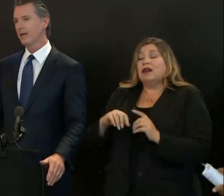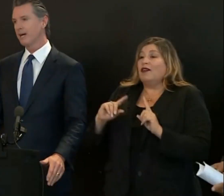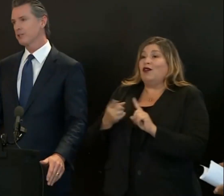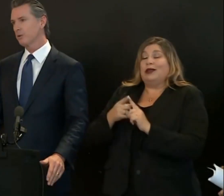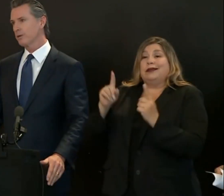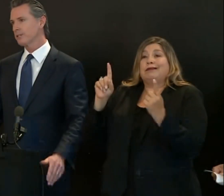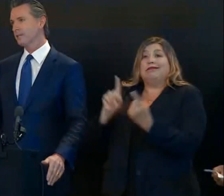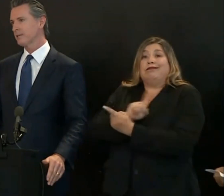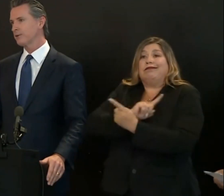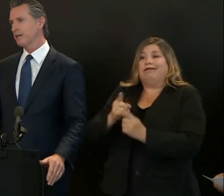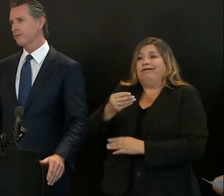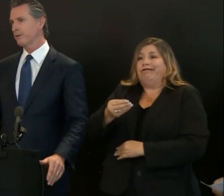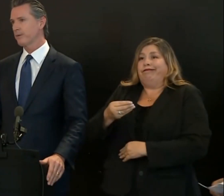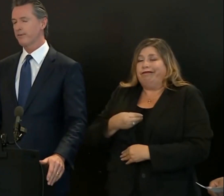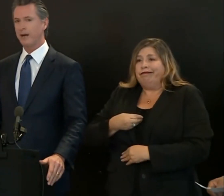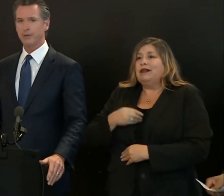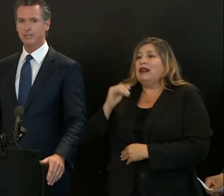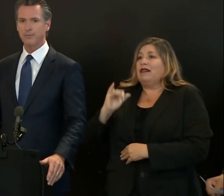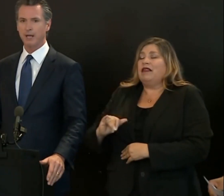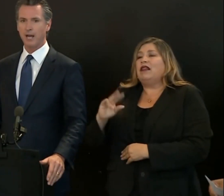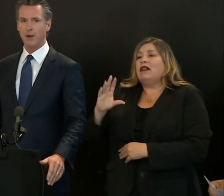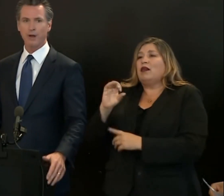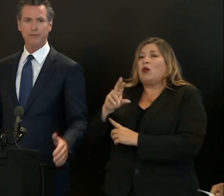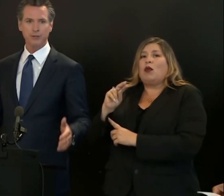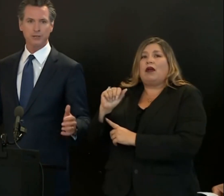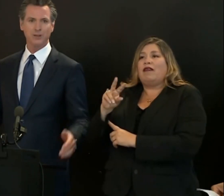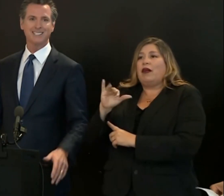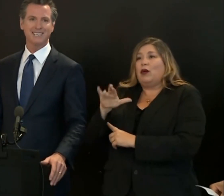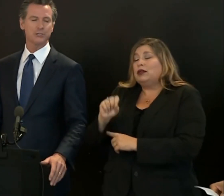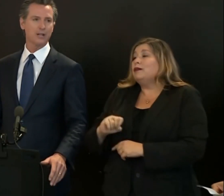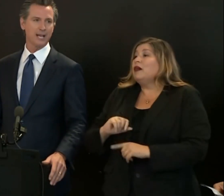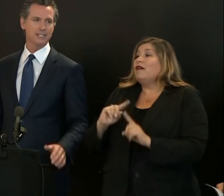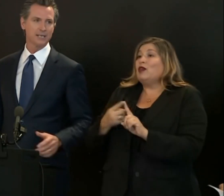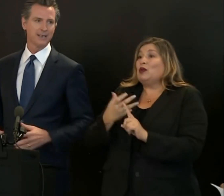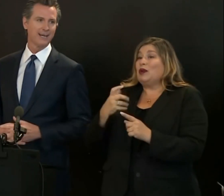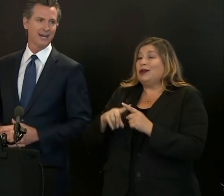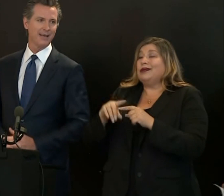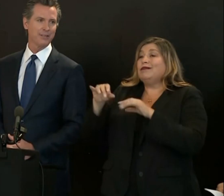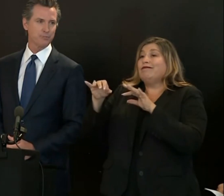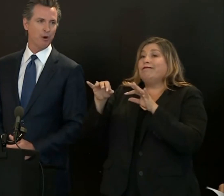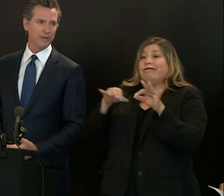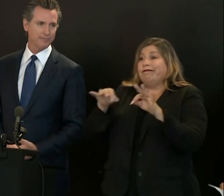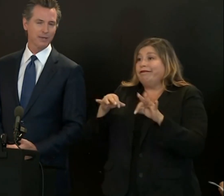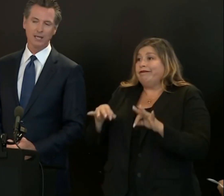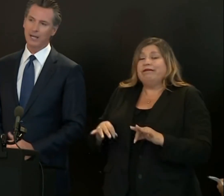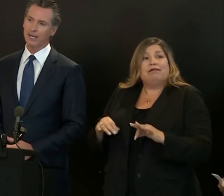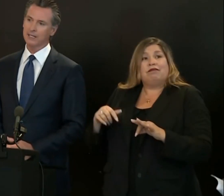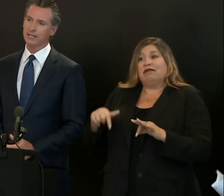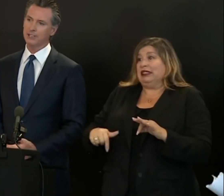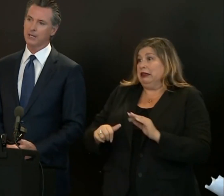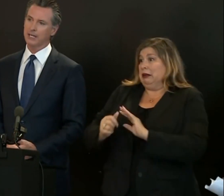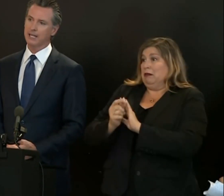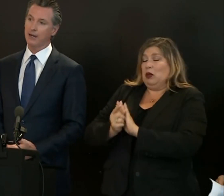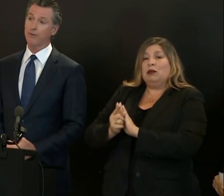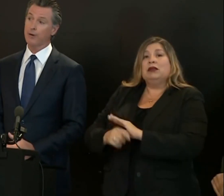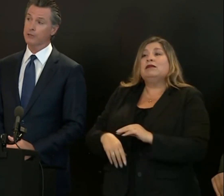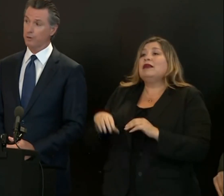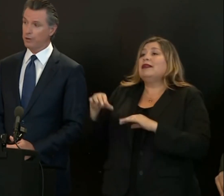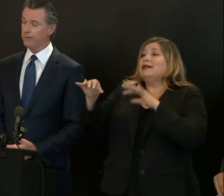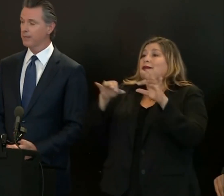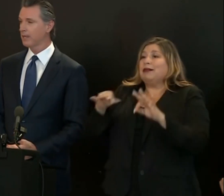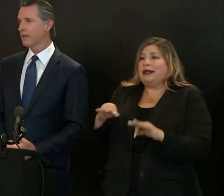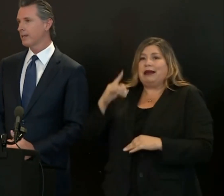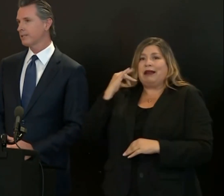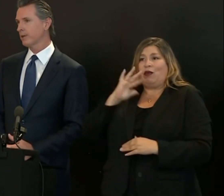community sourced transfer of the virus. I want to first, though, contextualize this moment and contextualize